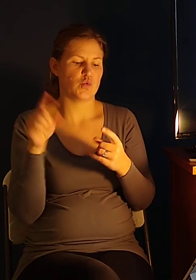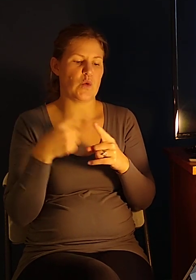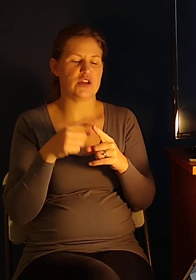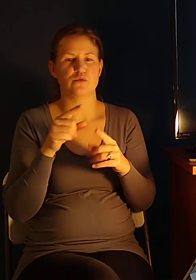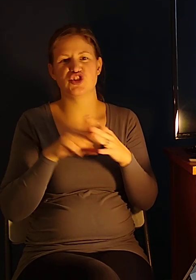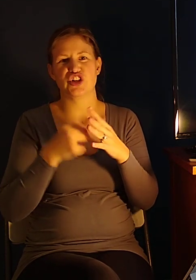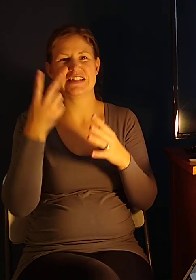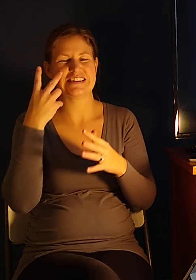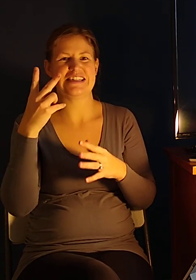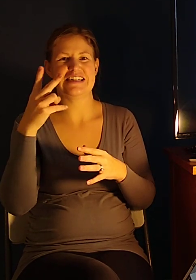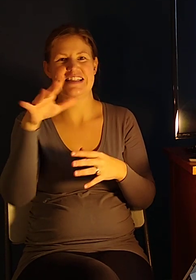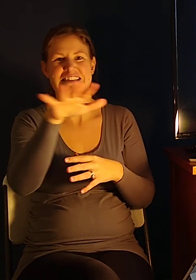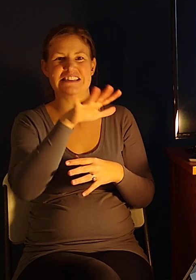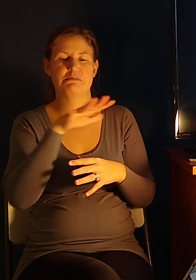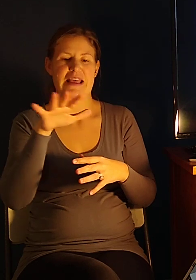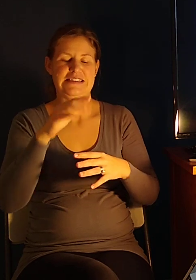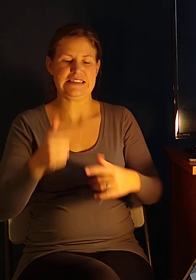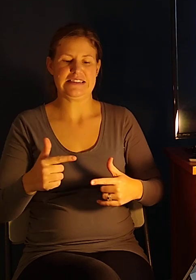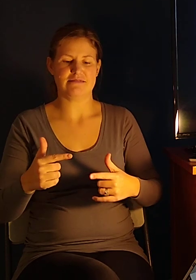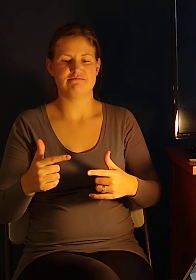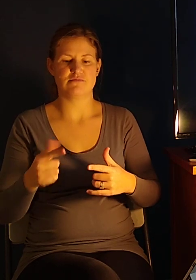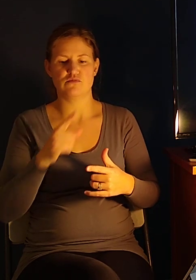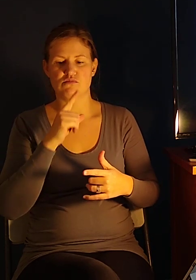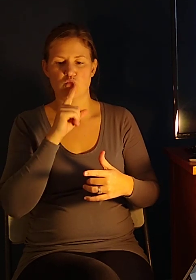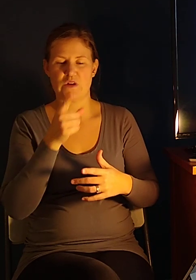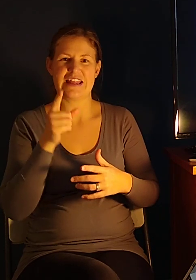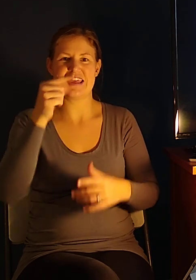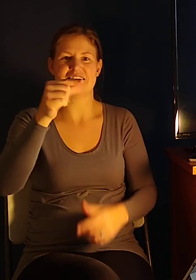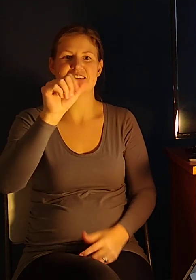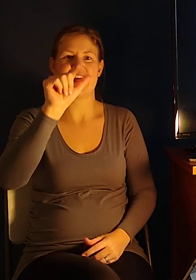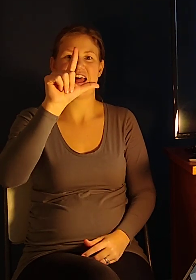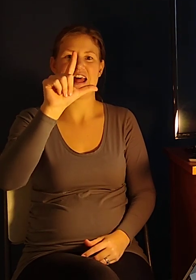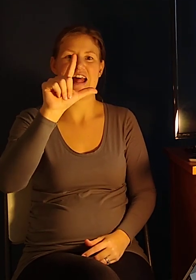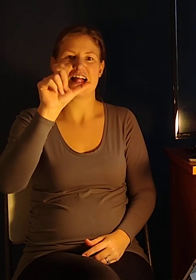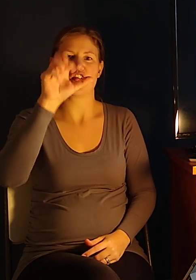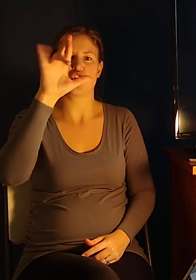spaces as living spaces as, gallery walls.